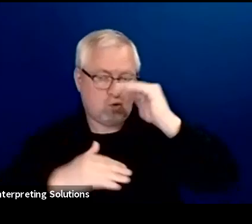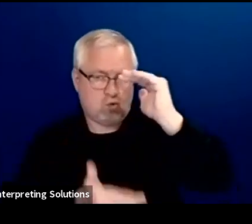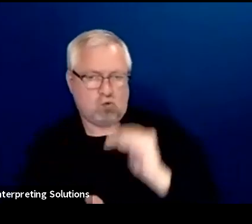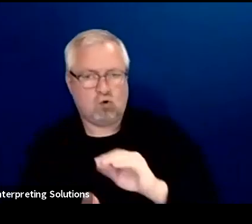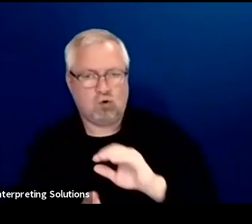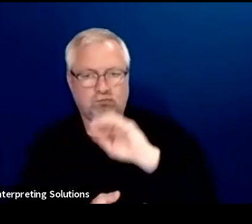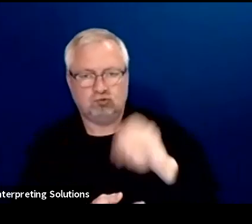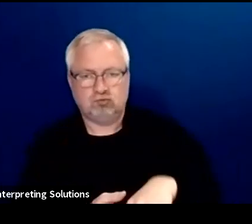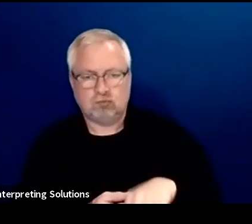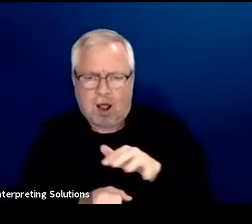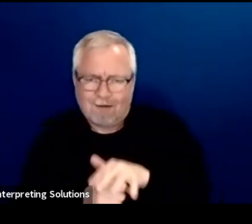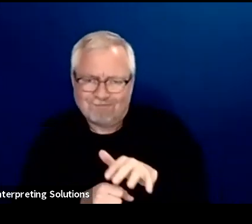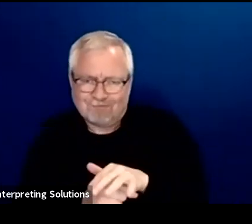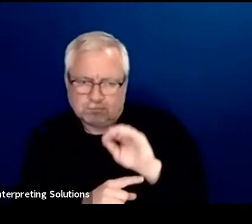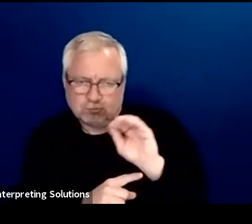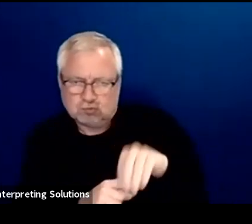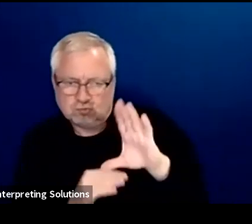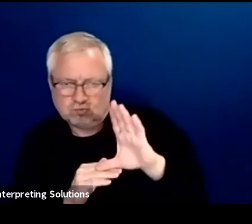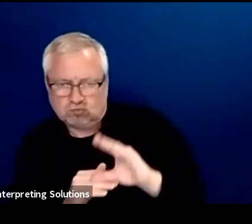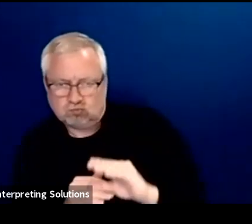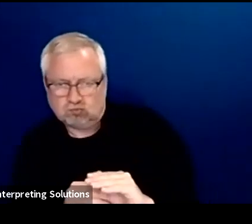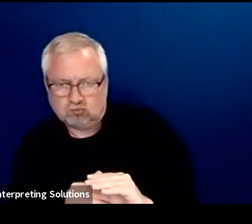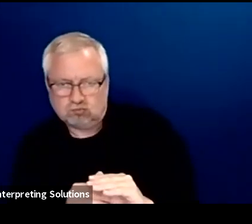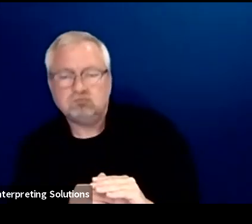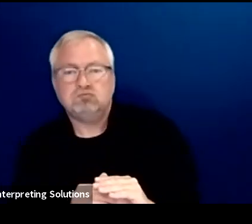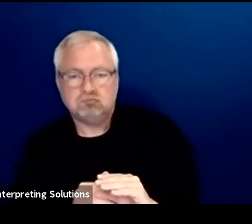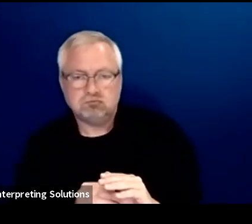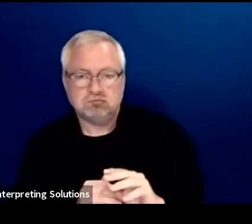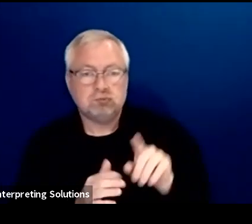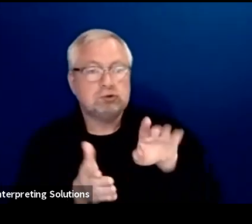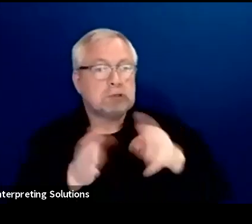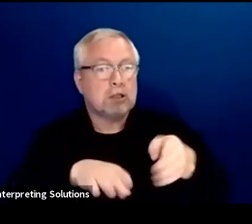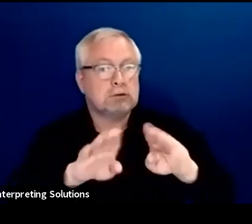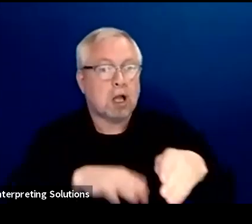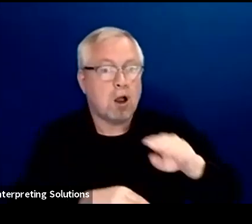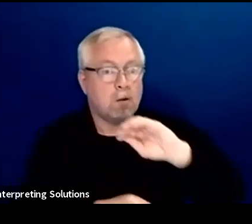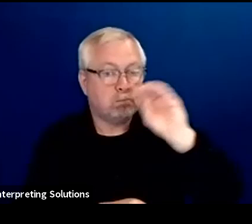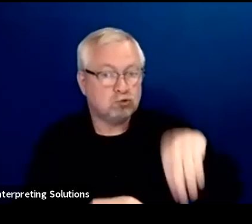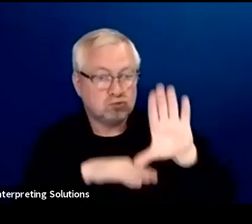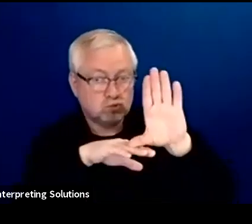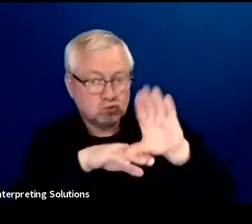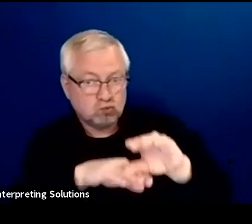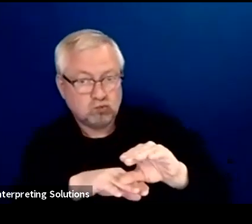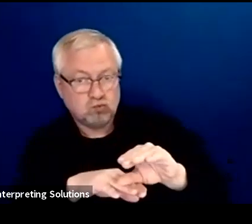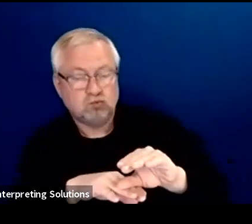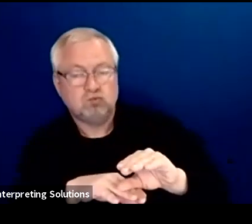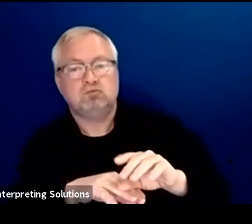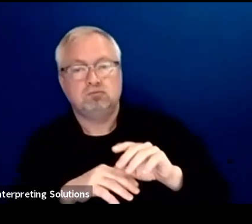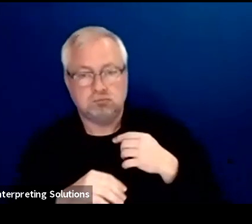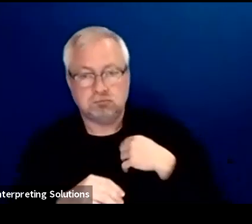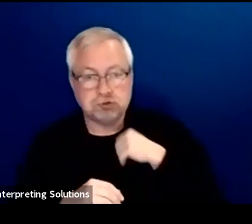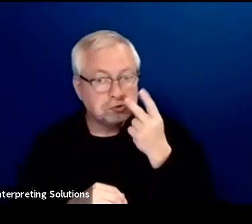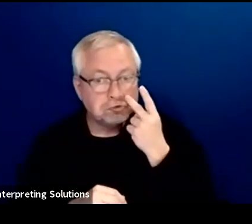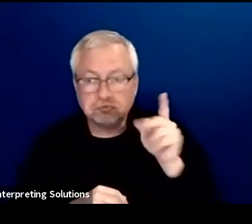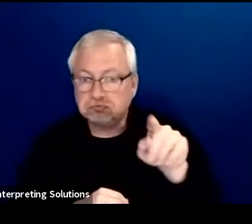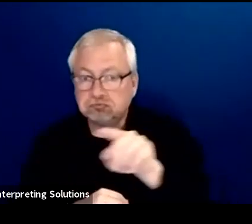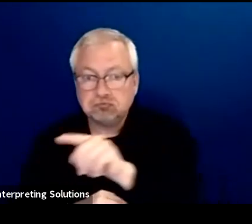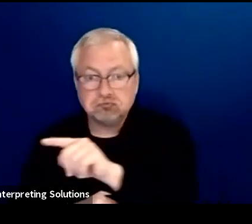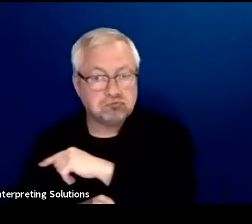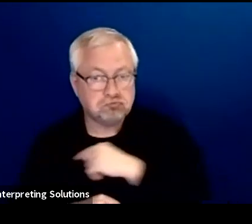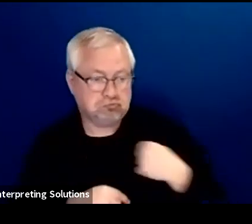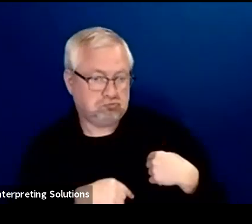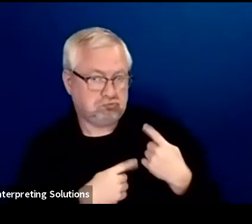when they need it. And the mortality rate comes down to a place where we're not seeing that many people, 3% or whatever, be at